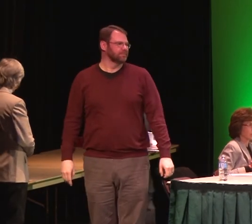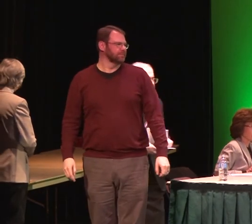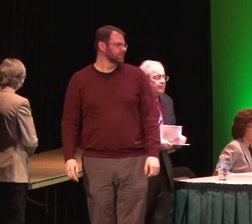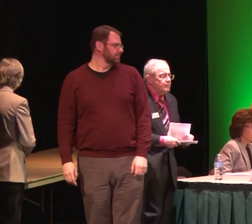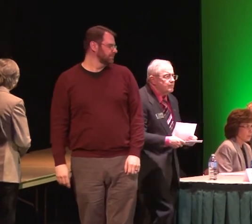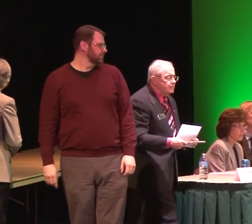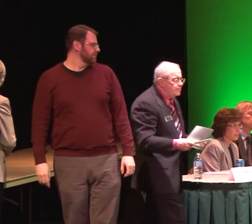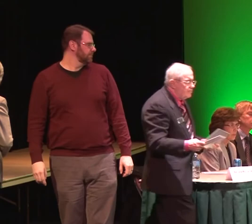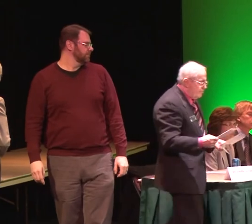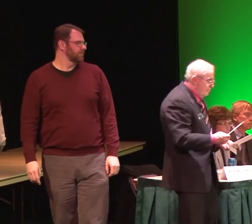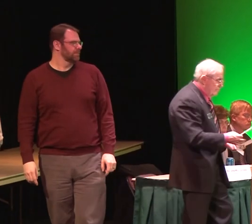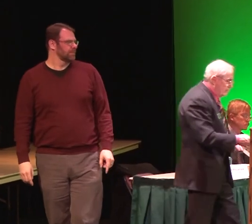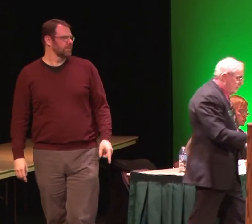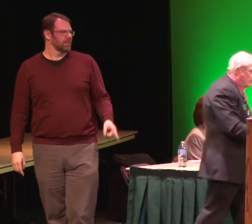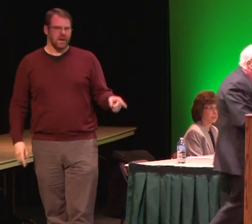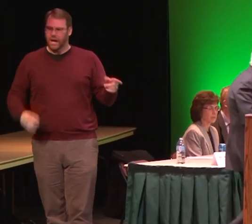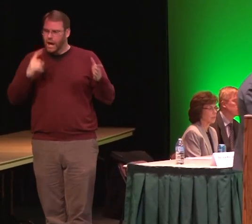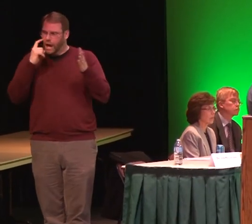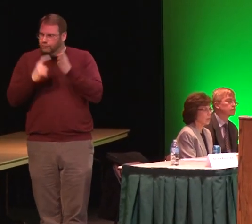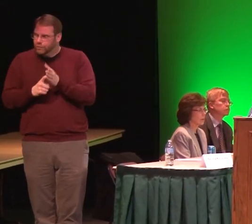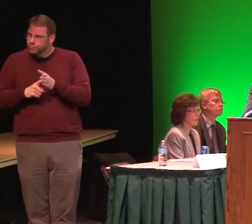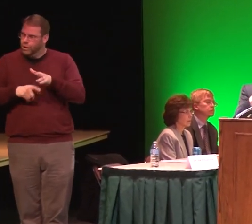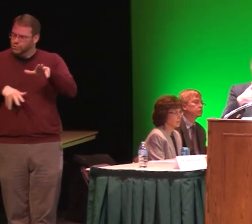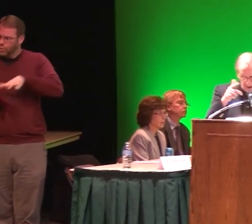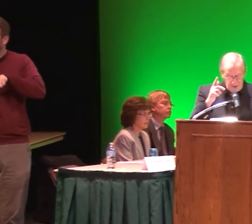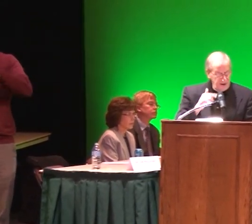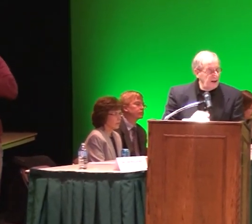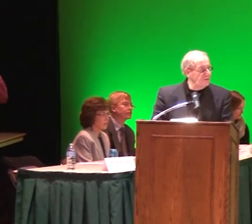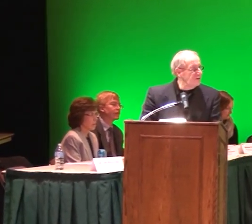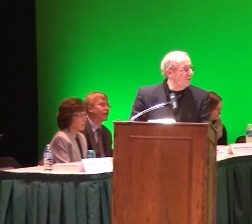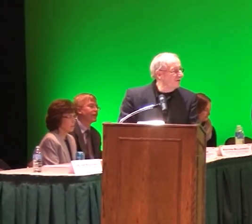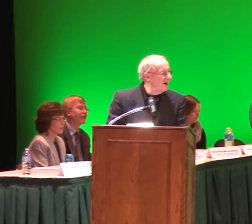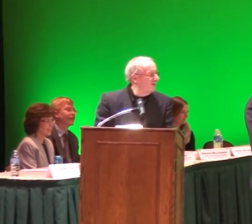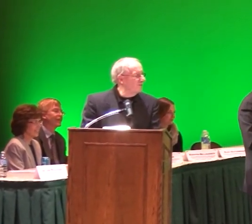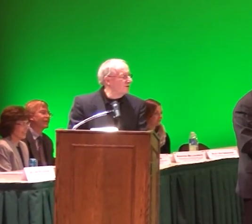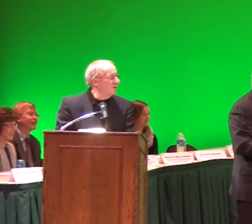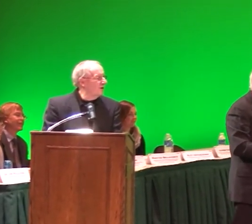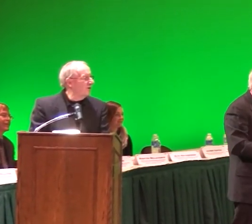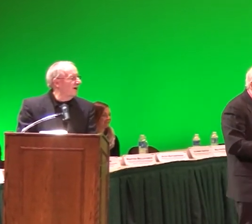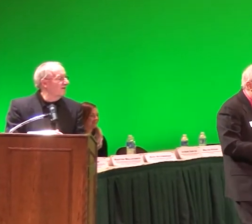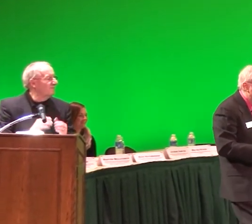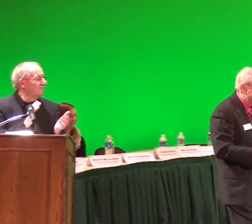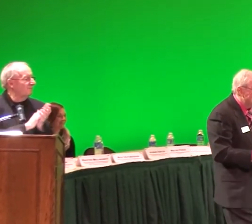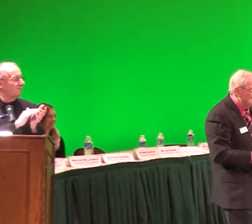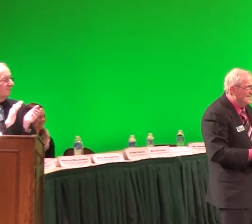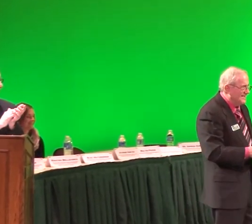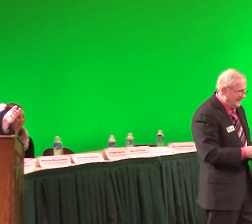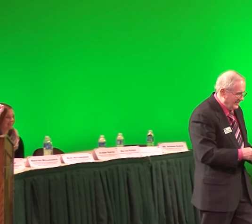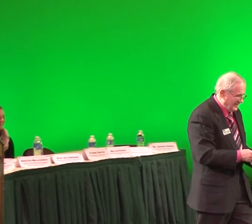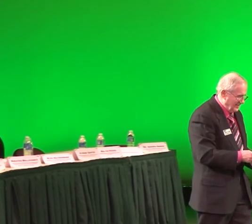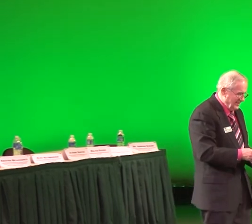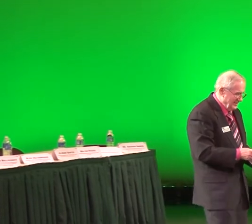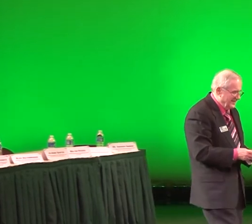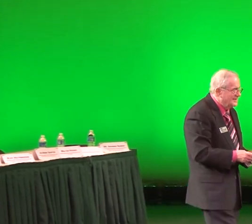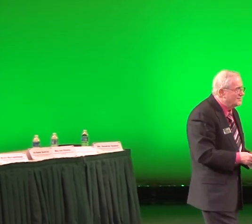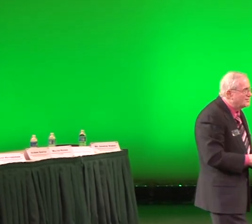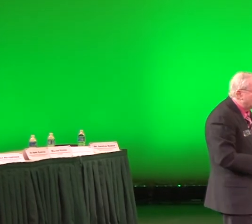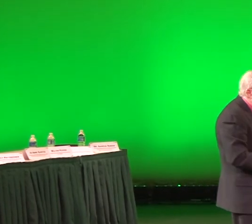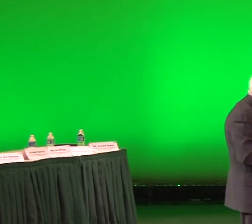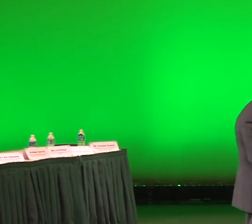And it's a good thing she's not wearing stilettos tonight, because she's been up and down several times, to her credit.